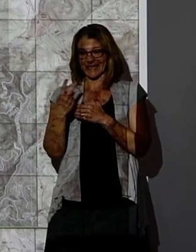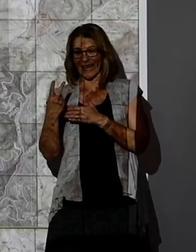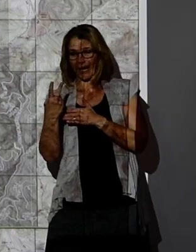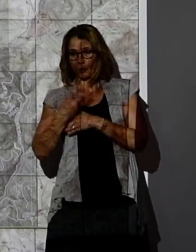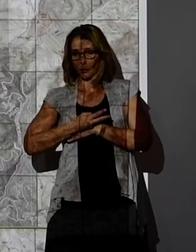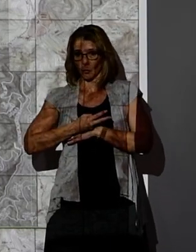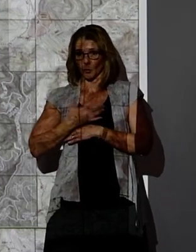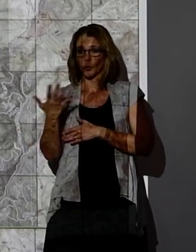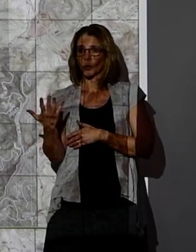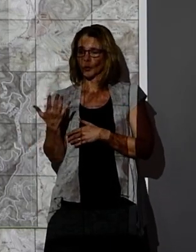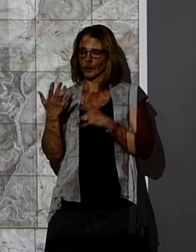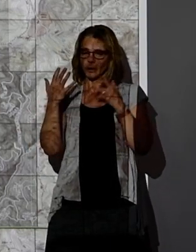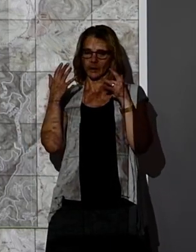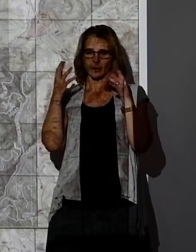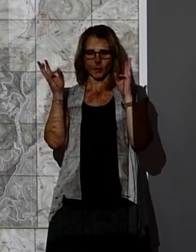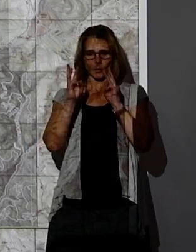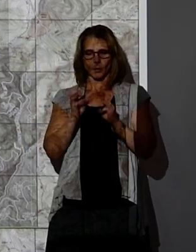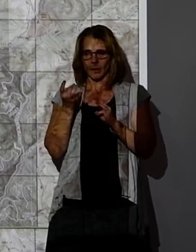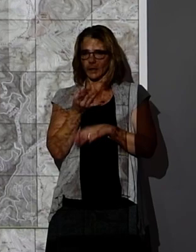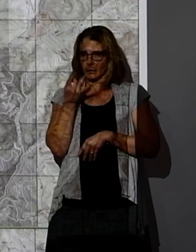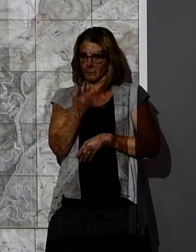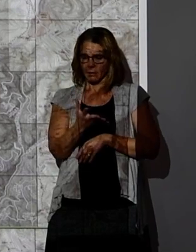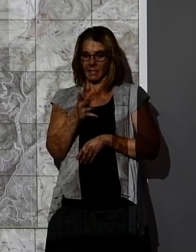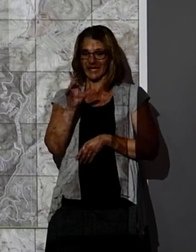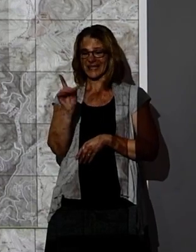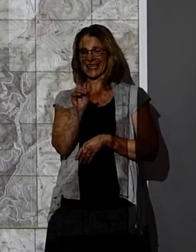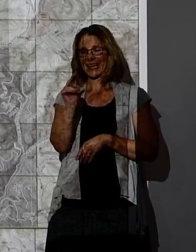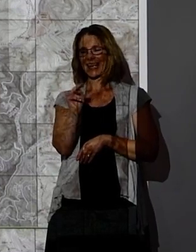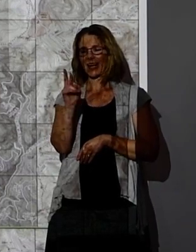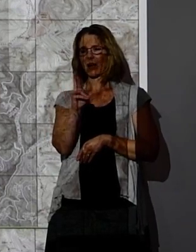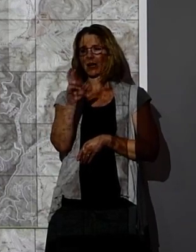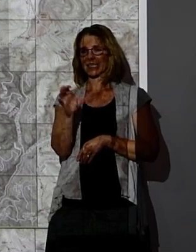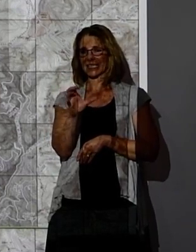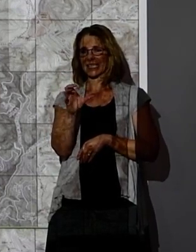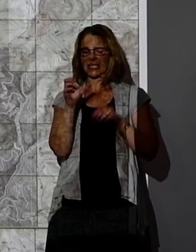weather-wise setting up. The DNRC is here to continue